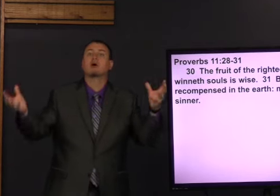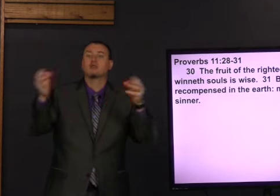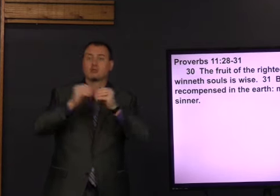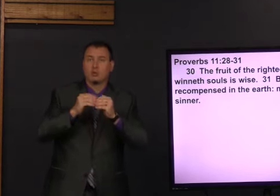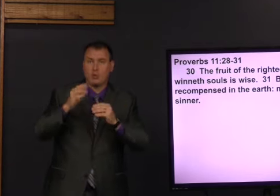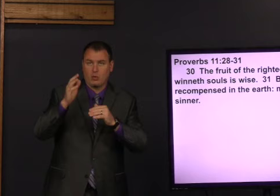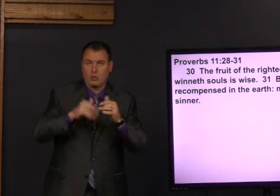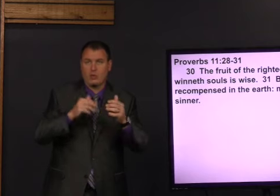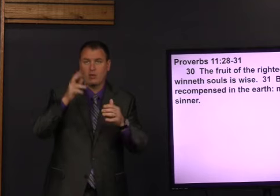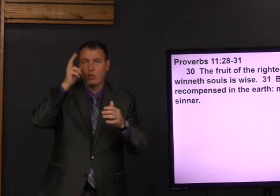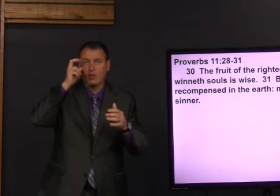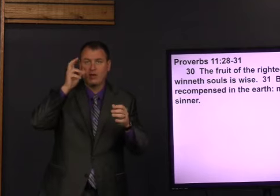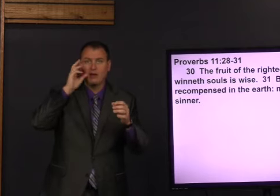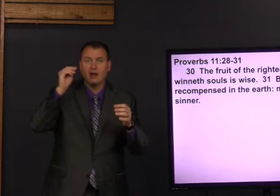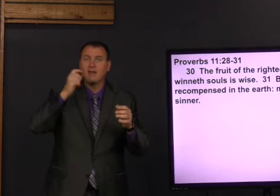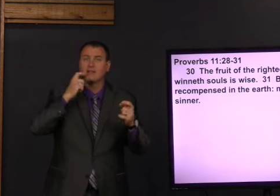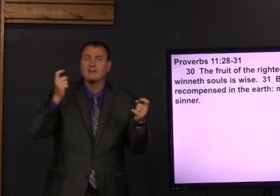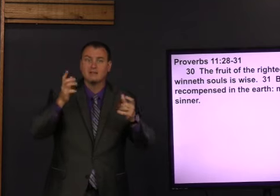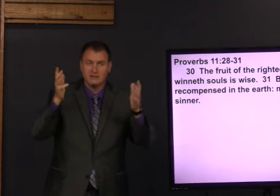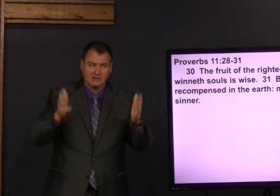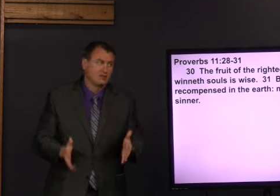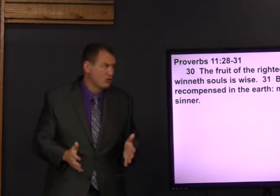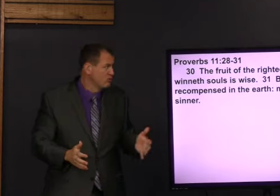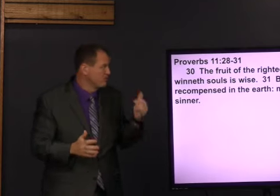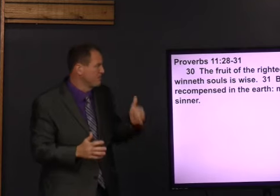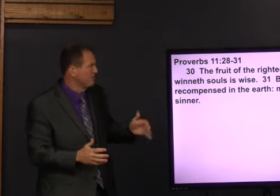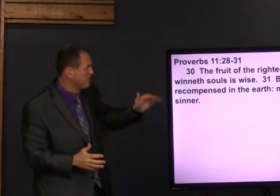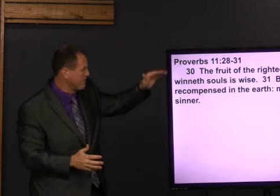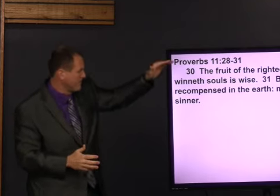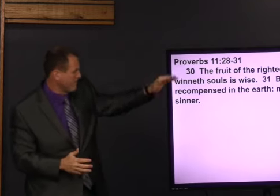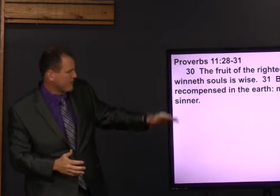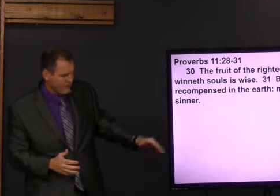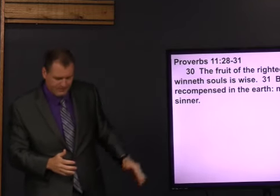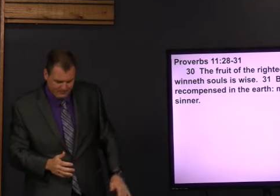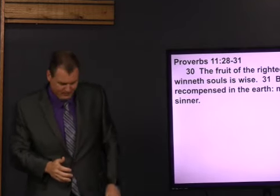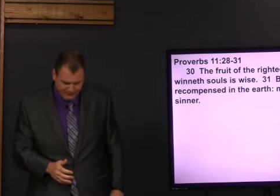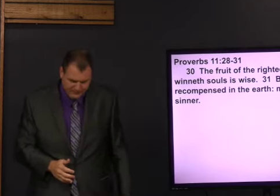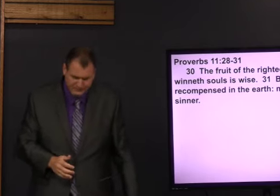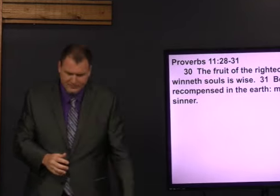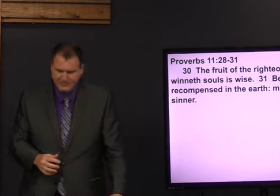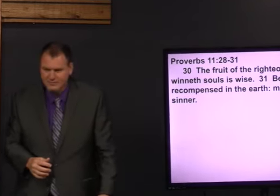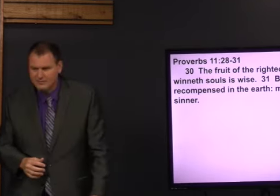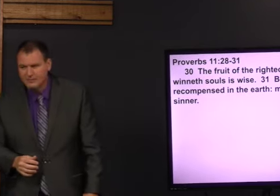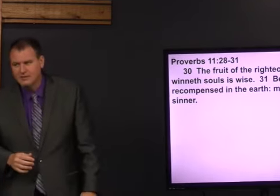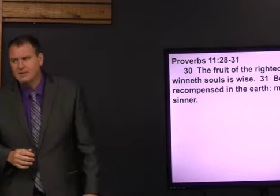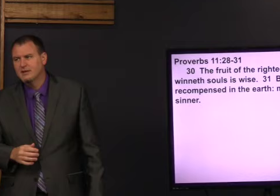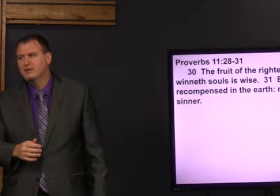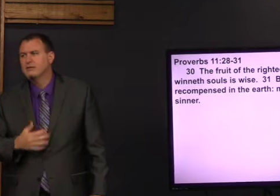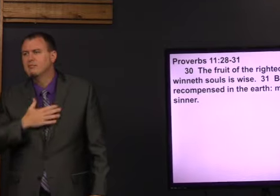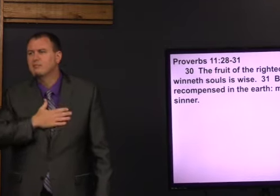the earth, much more the wicked and sinner. Now,